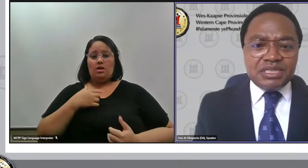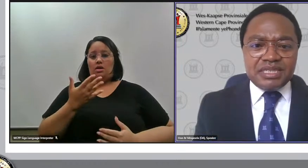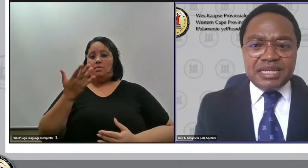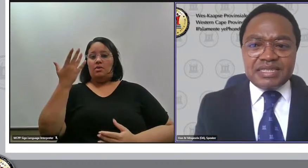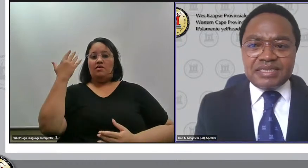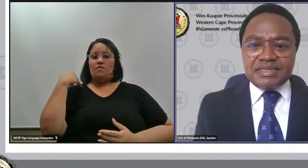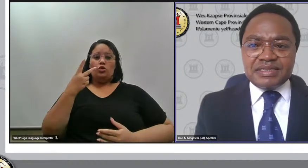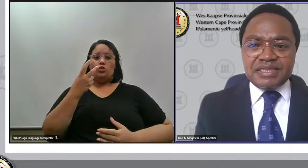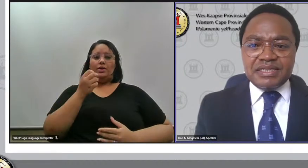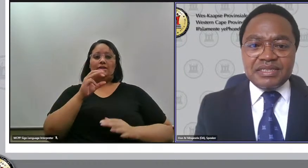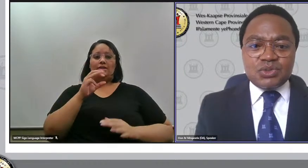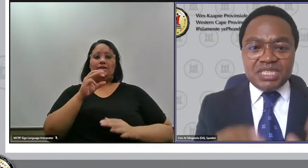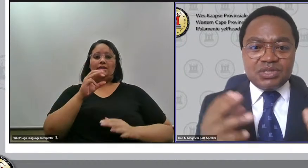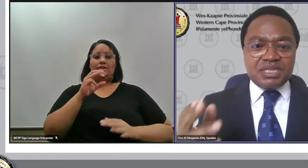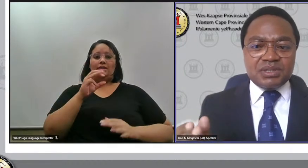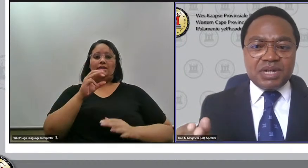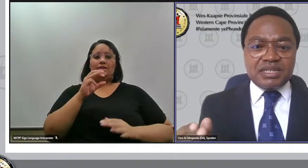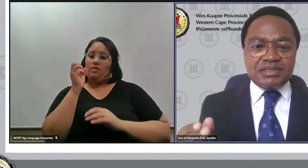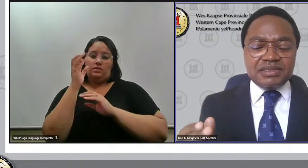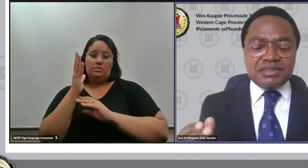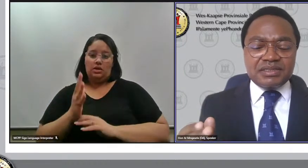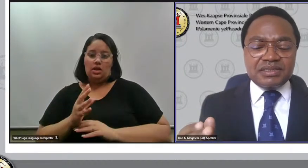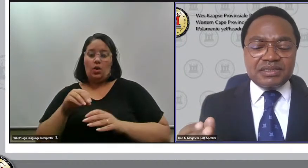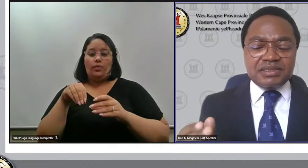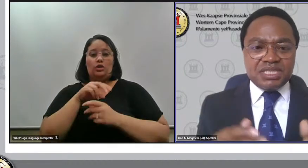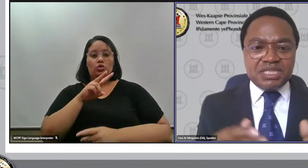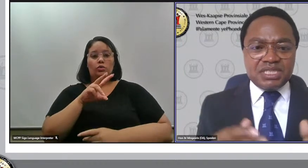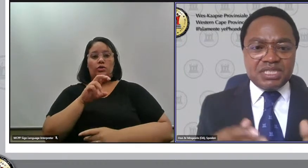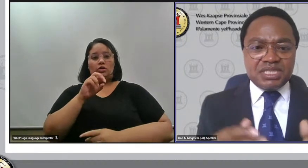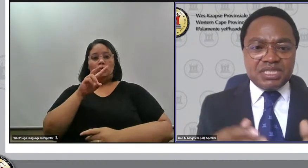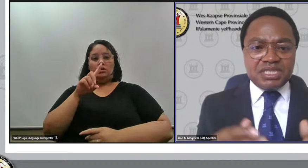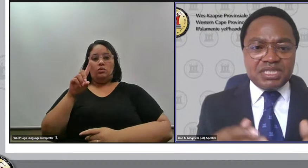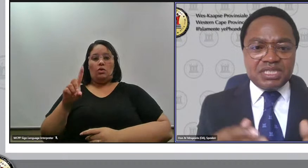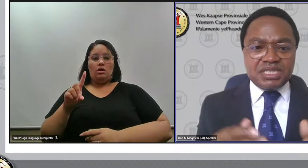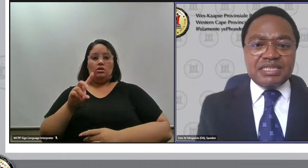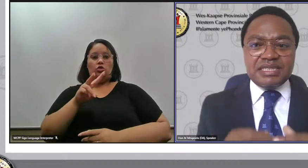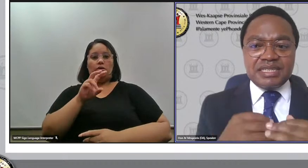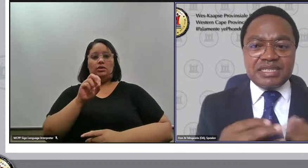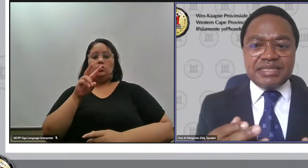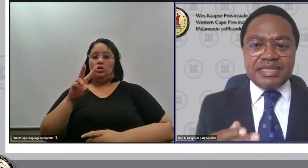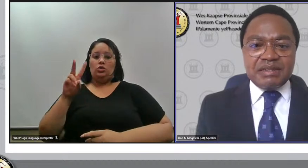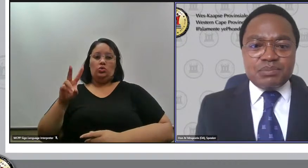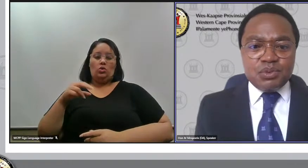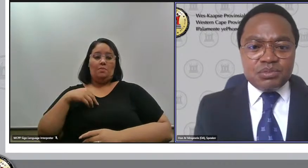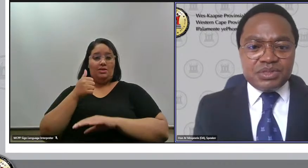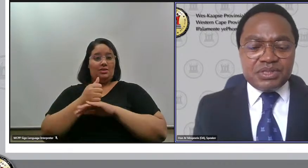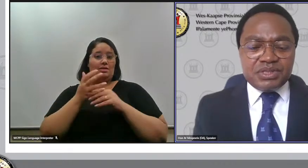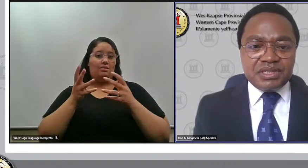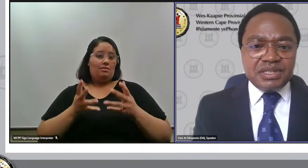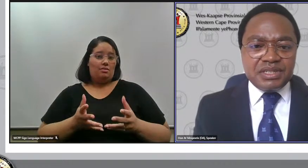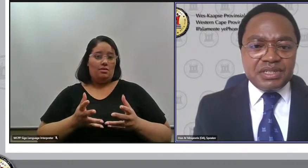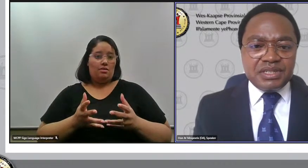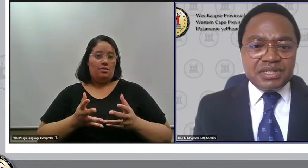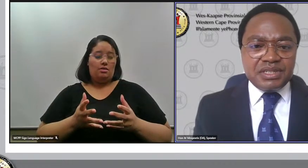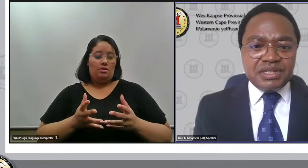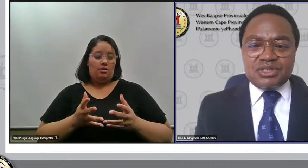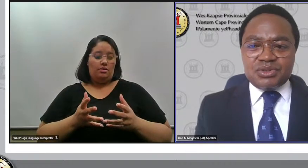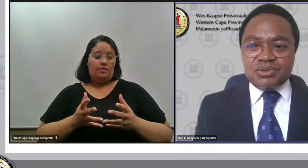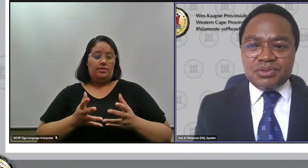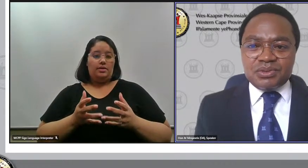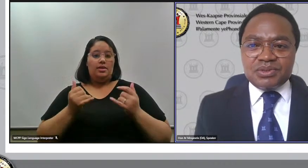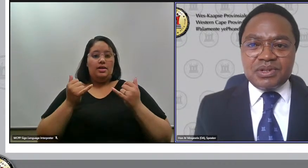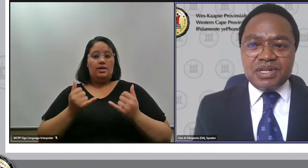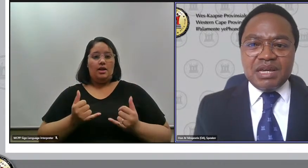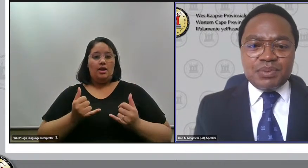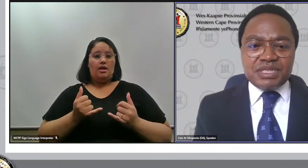before 2019. In 2021, in 2022, I'm sitting here. There booms a threat